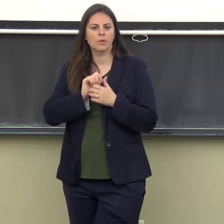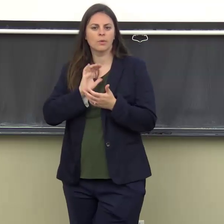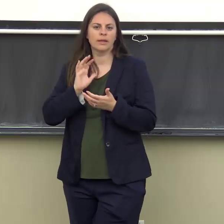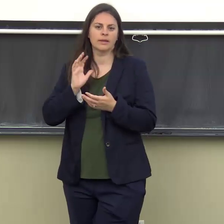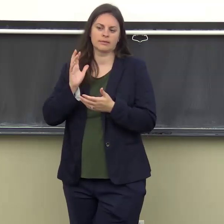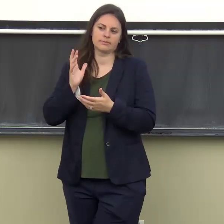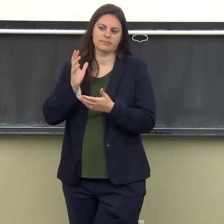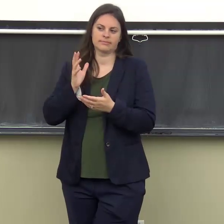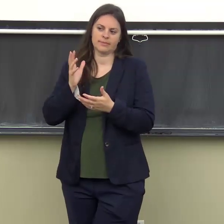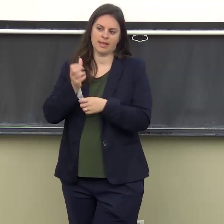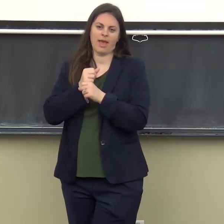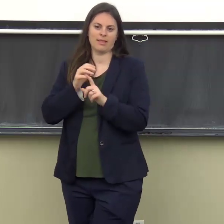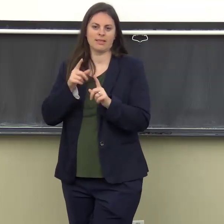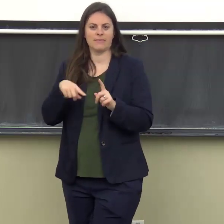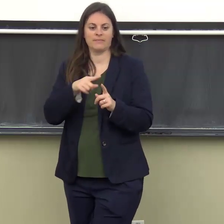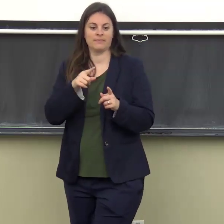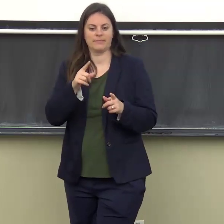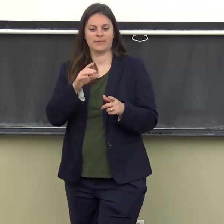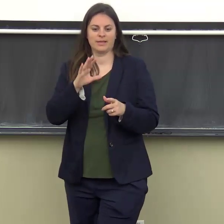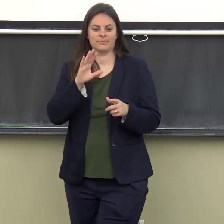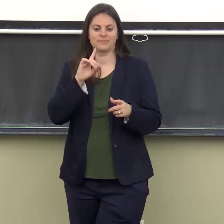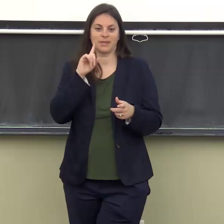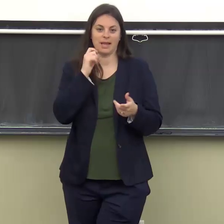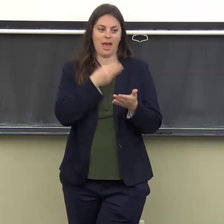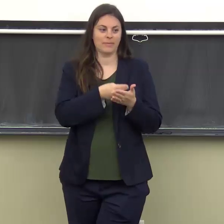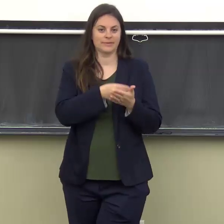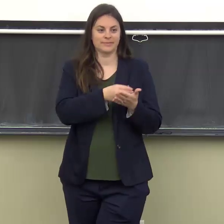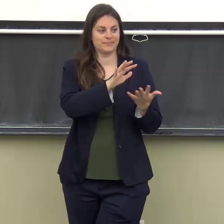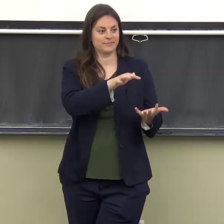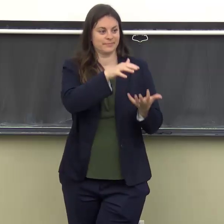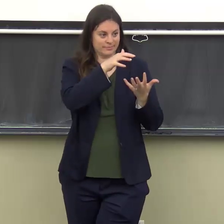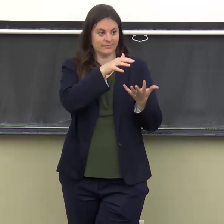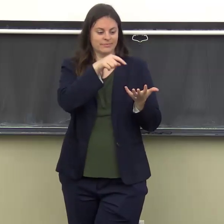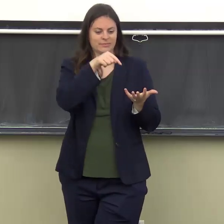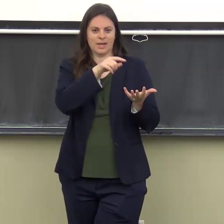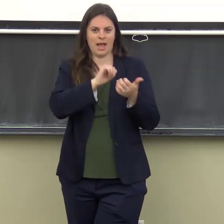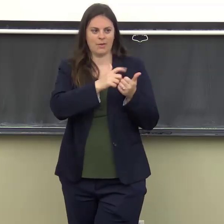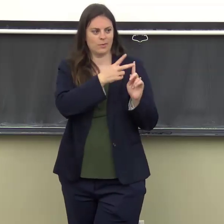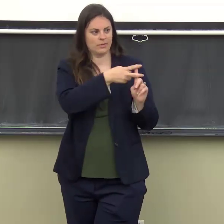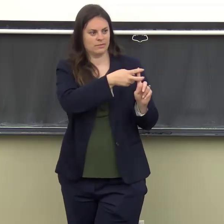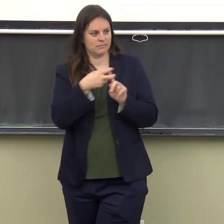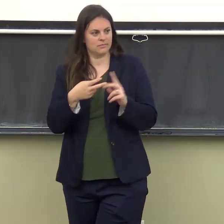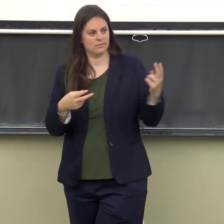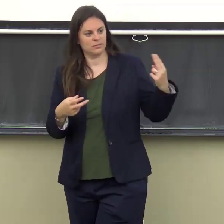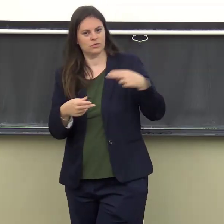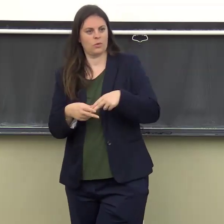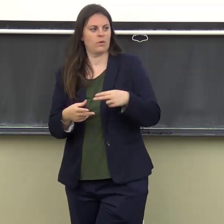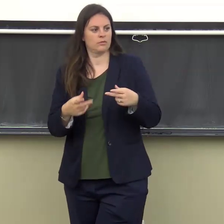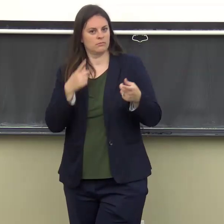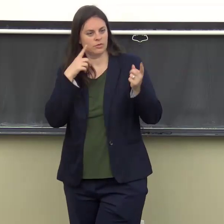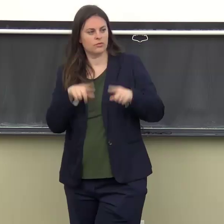That's not how they said it, but that was, so what we suggested was that we get the